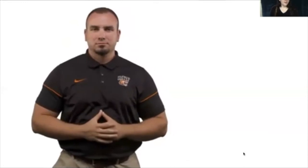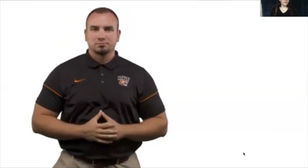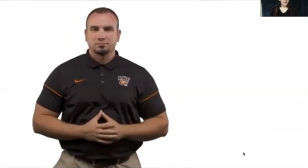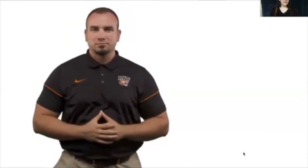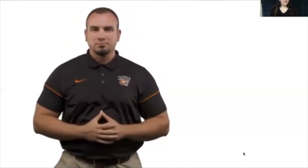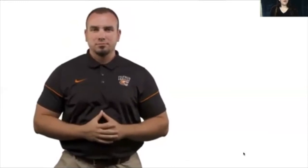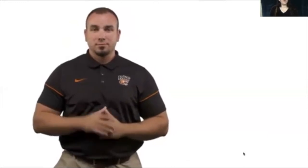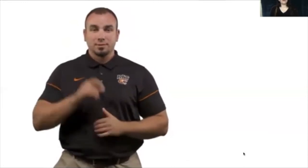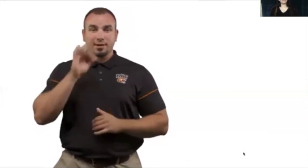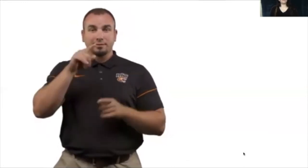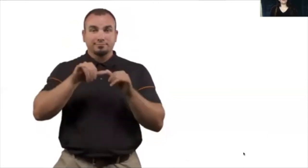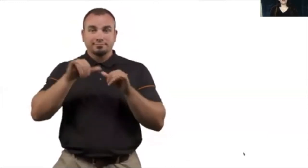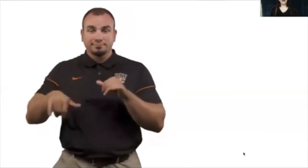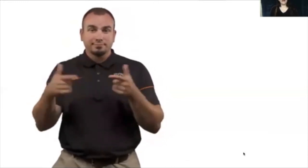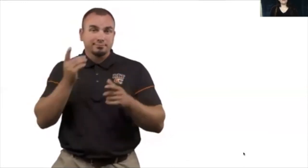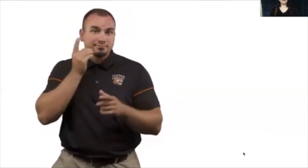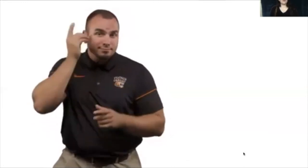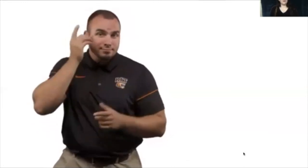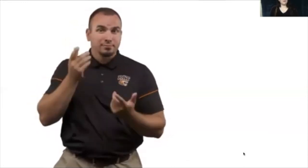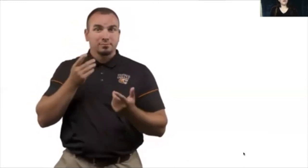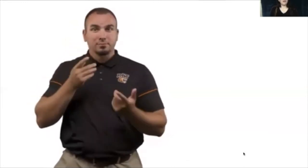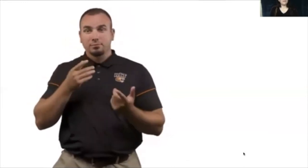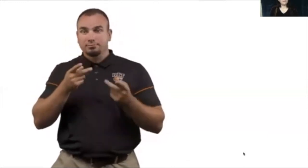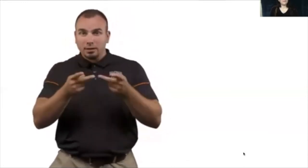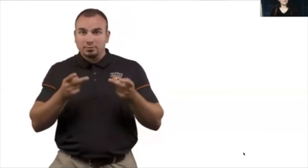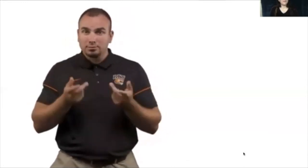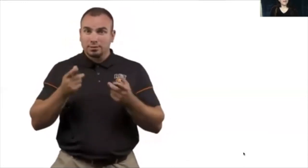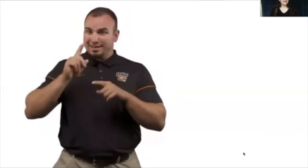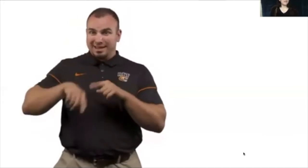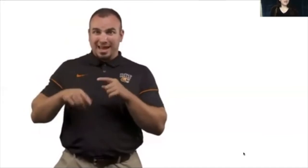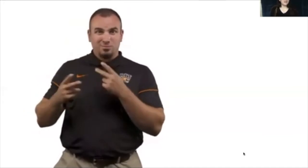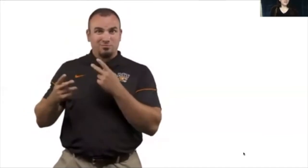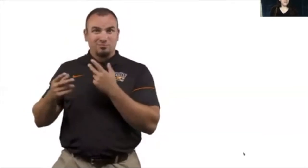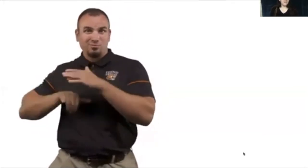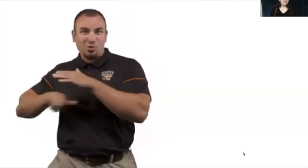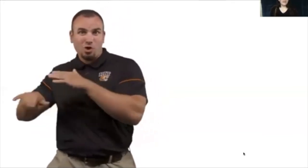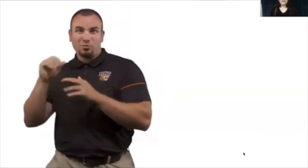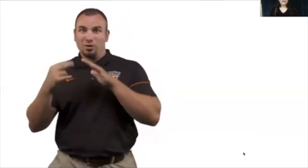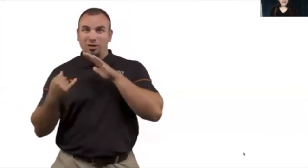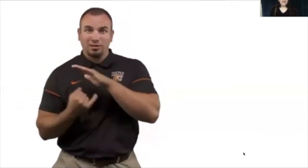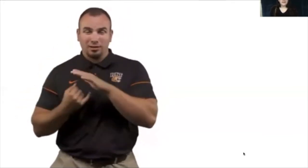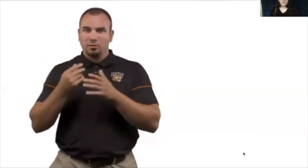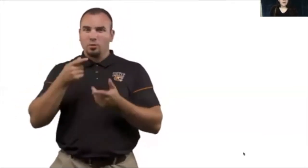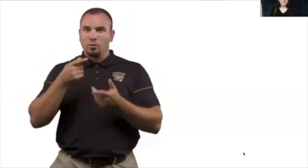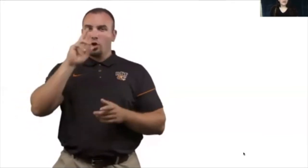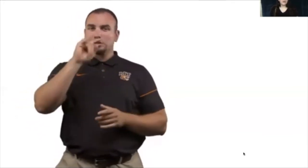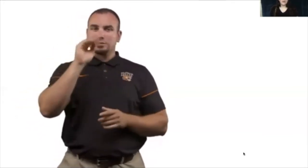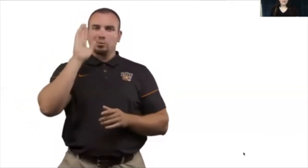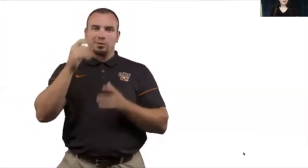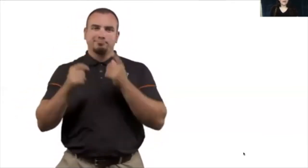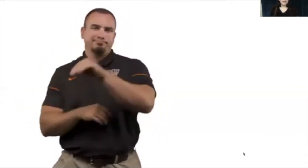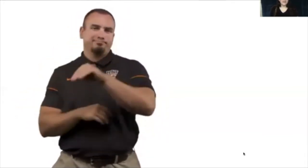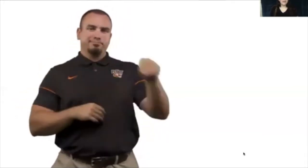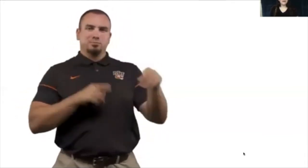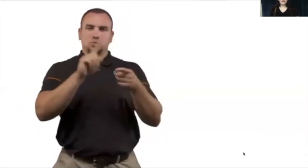after a few days, then they're okay to go ahead and rejoin the community. This means you might be able, if you're staying in a dorm and you're quarantined